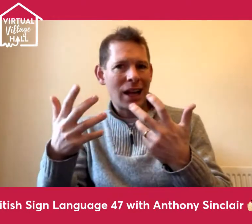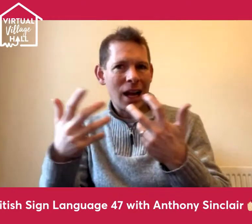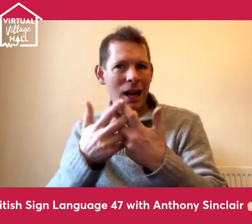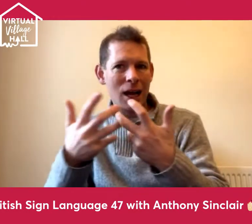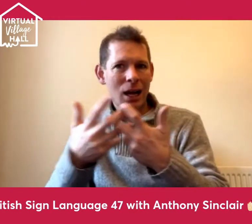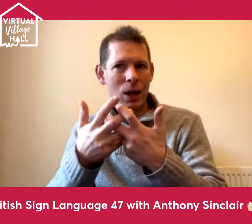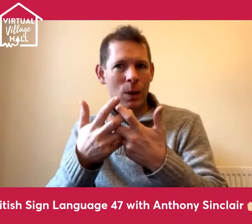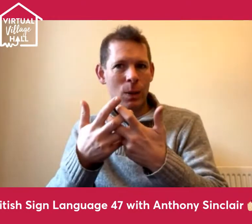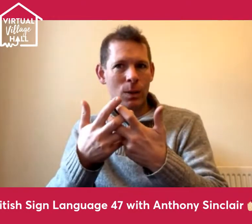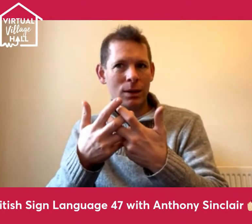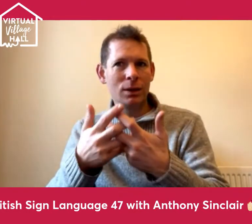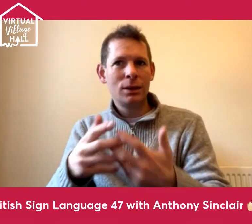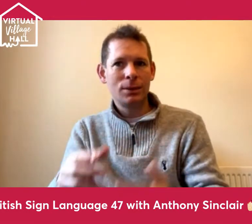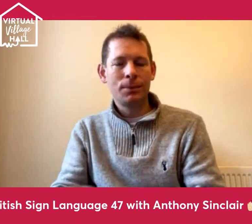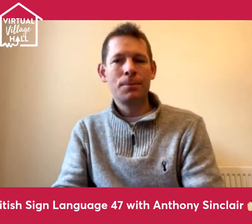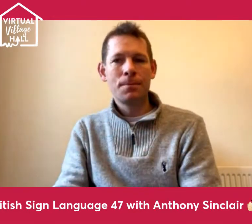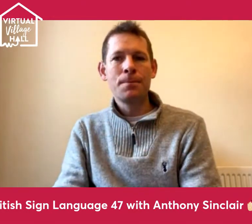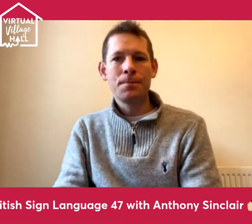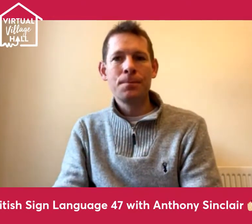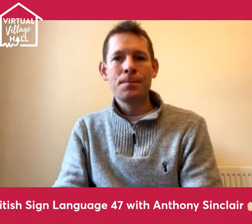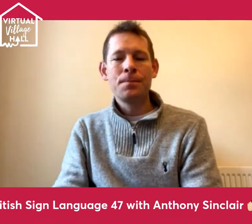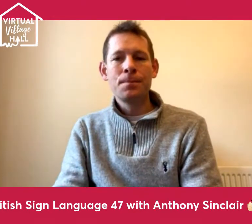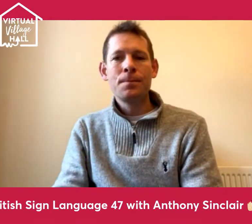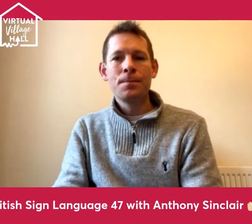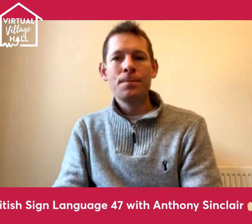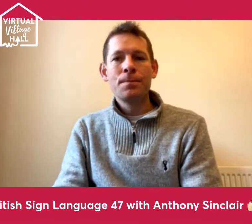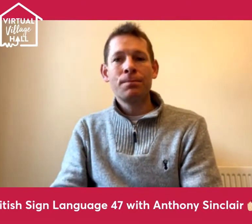you get to work. How?